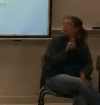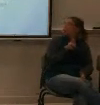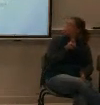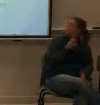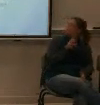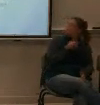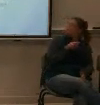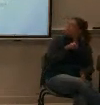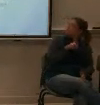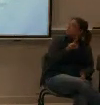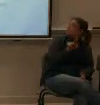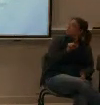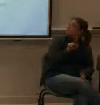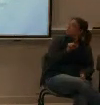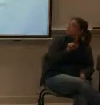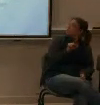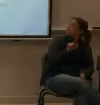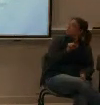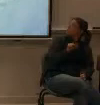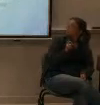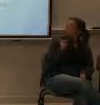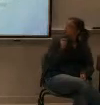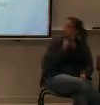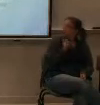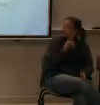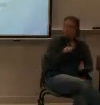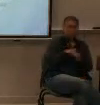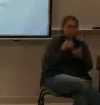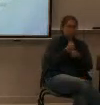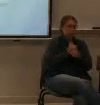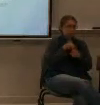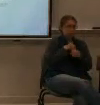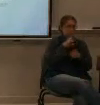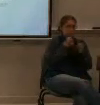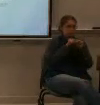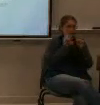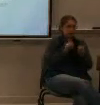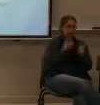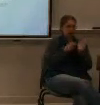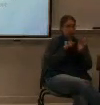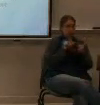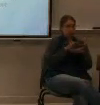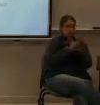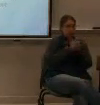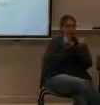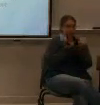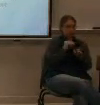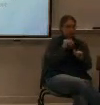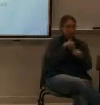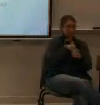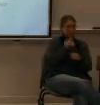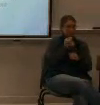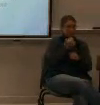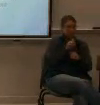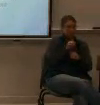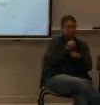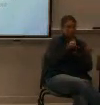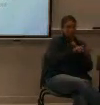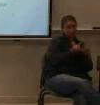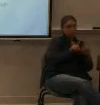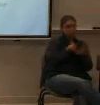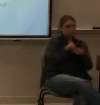are central primary producers in aquatic systems. At times it can become limiting in lakes and also